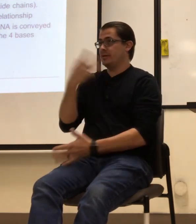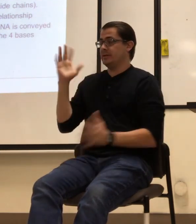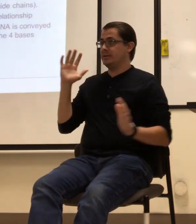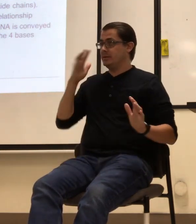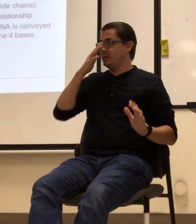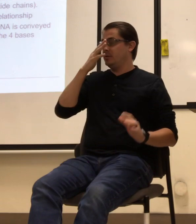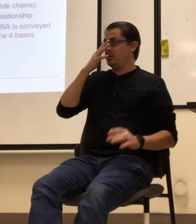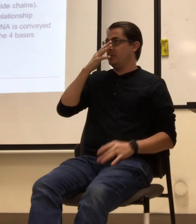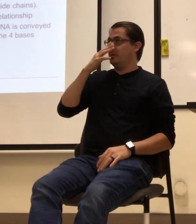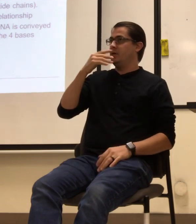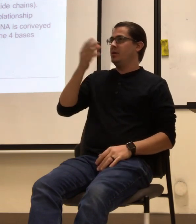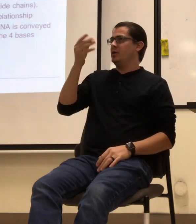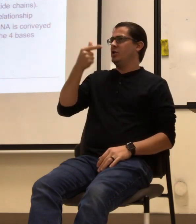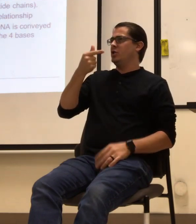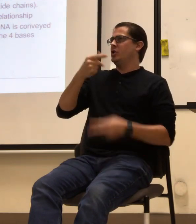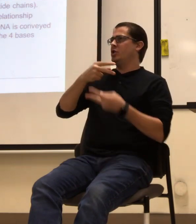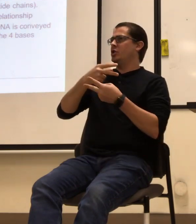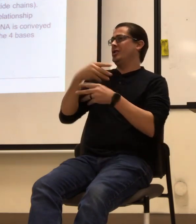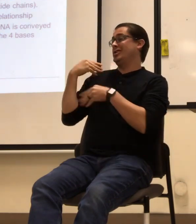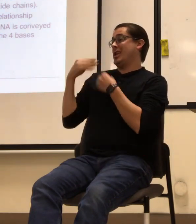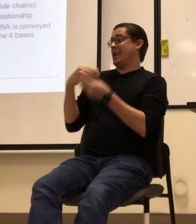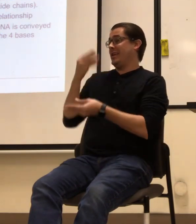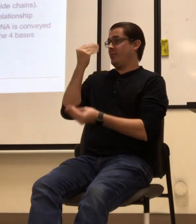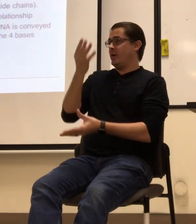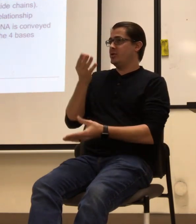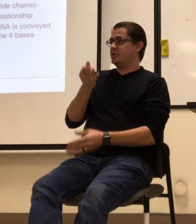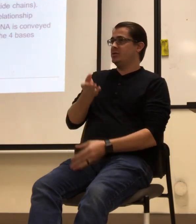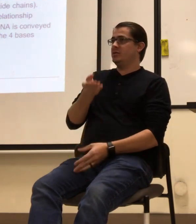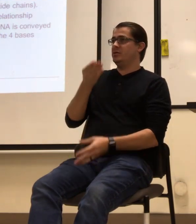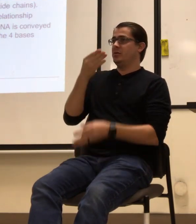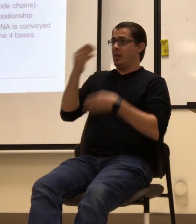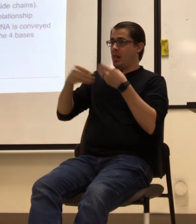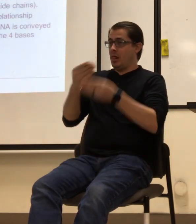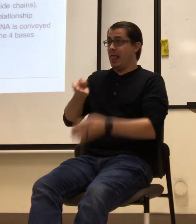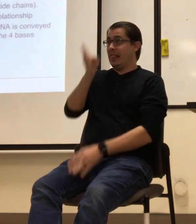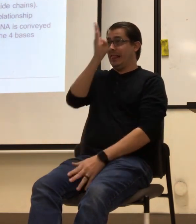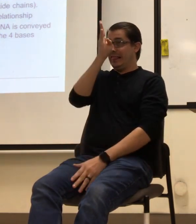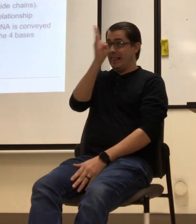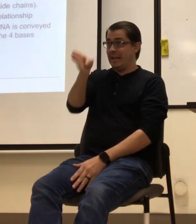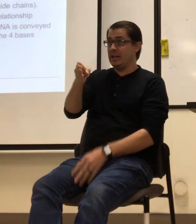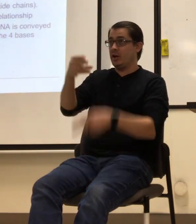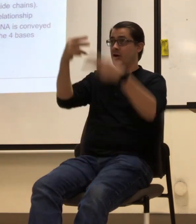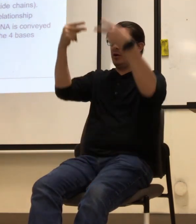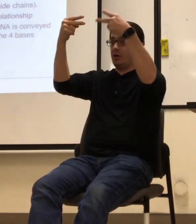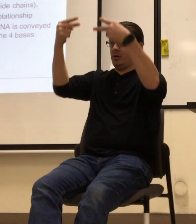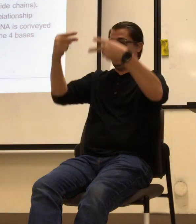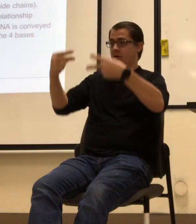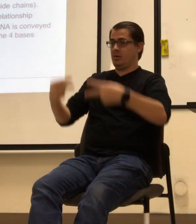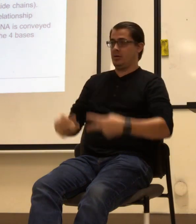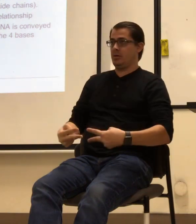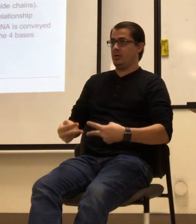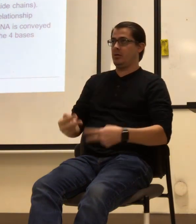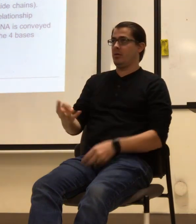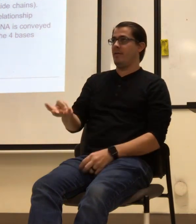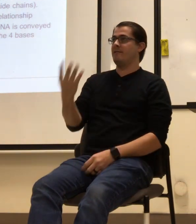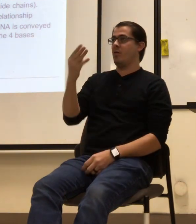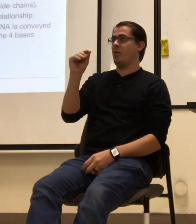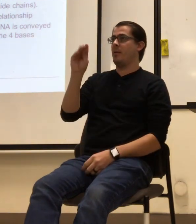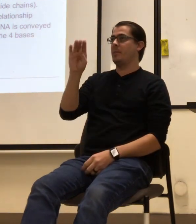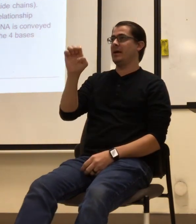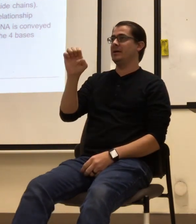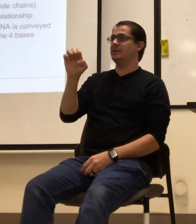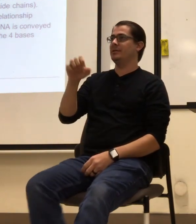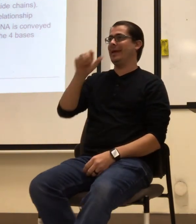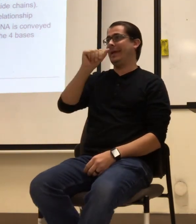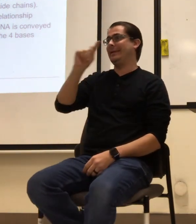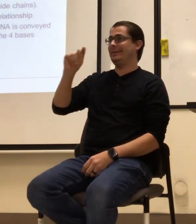Genetic information in DNA is conveyed in linear sequences of those four bases of the DNA: the